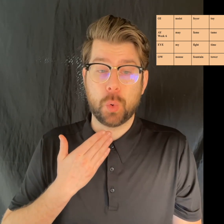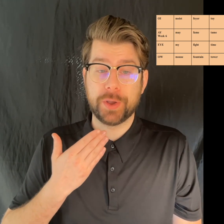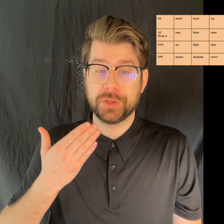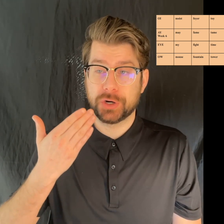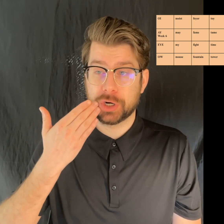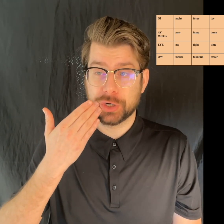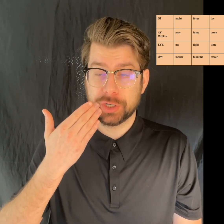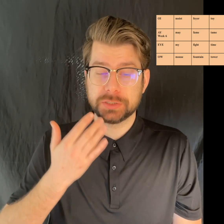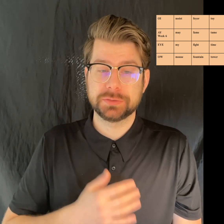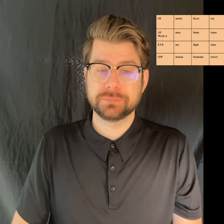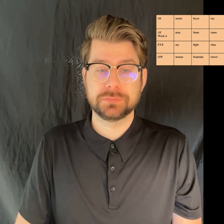foyer,